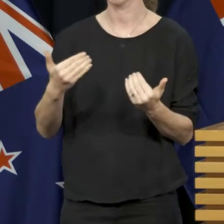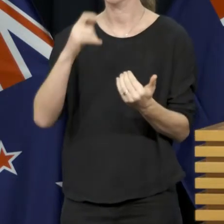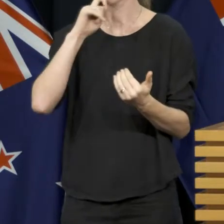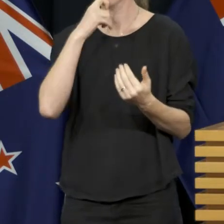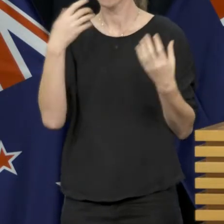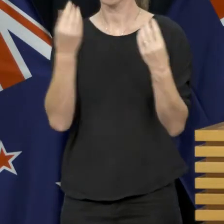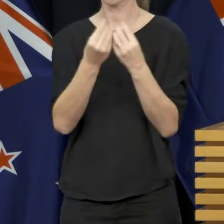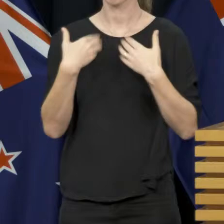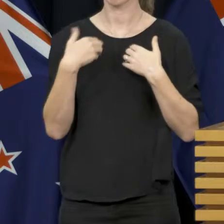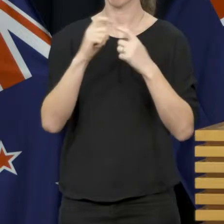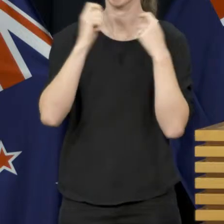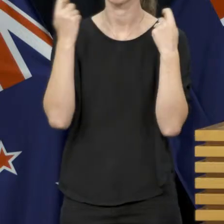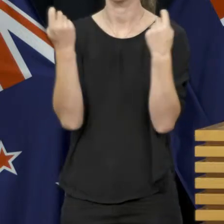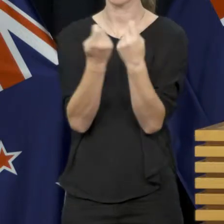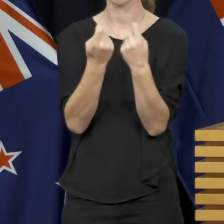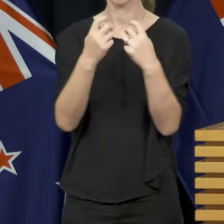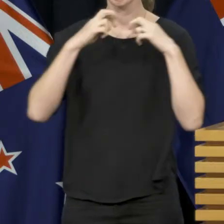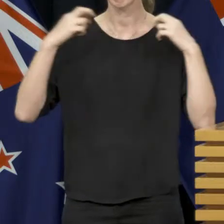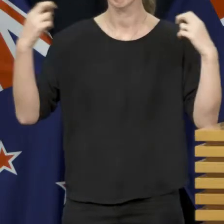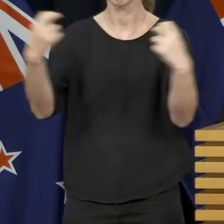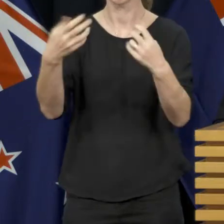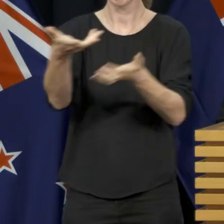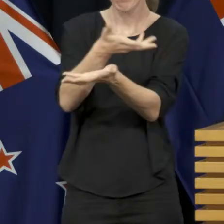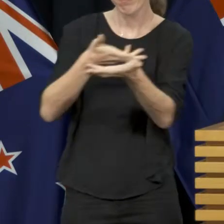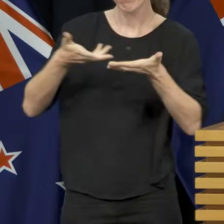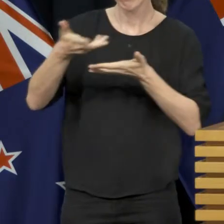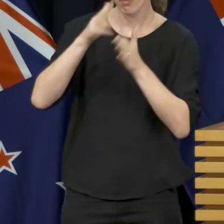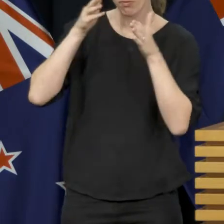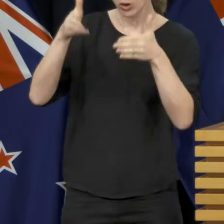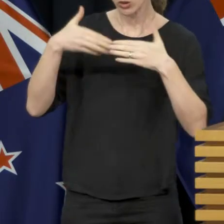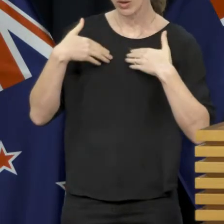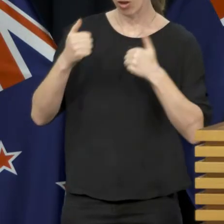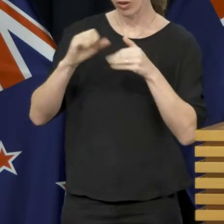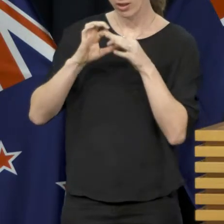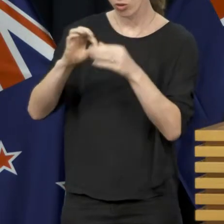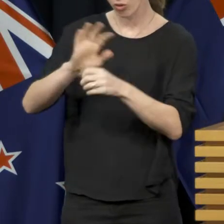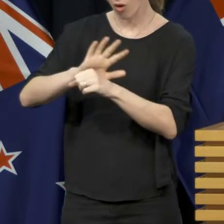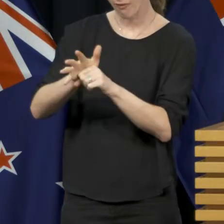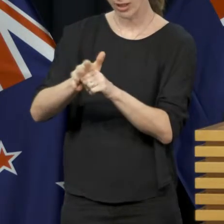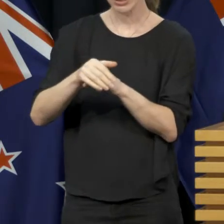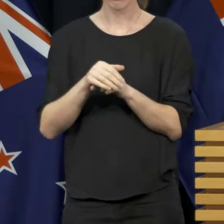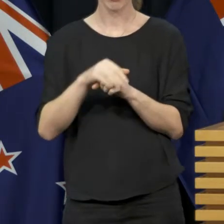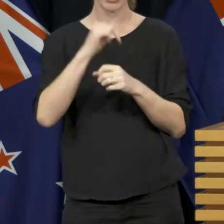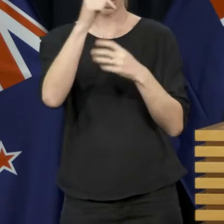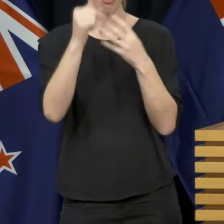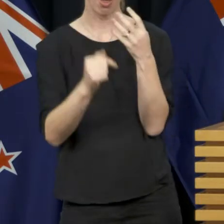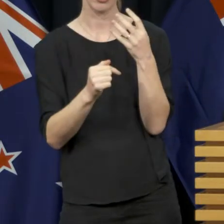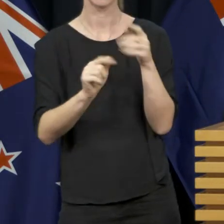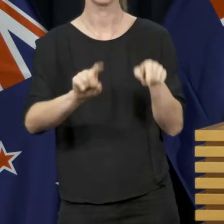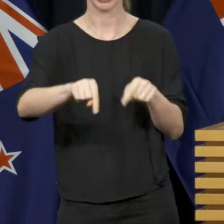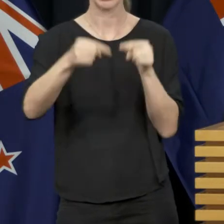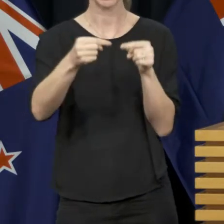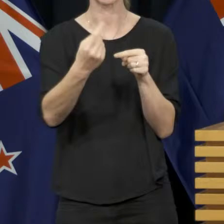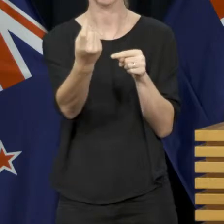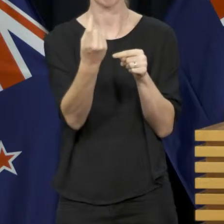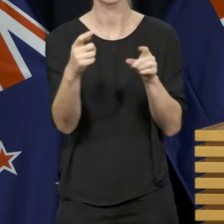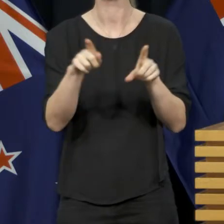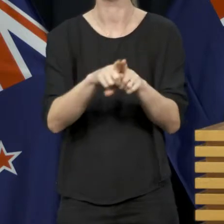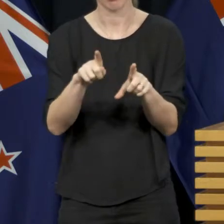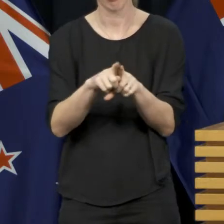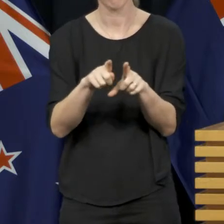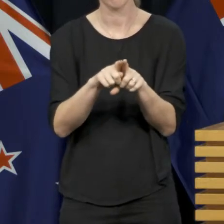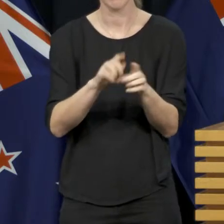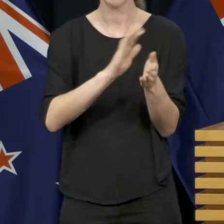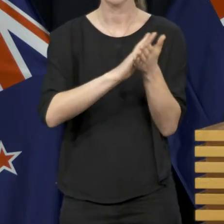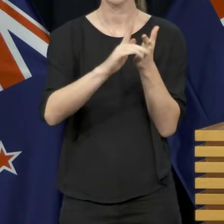team, working through all of the health-related aspects to that. And then we've got a number of other pressing challenges in the portfolio. We've had